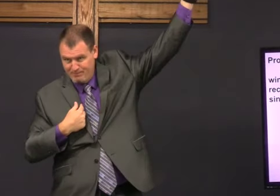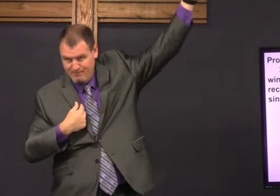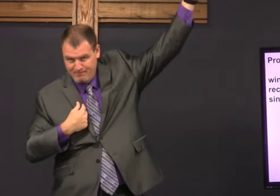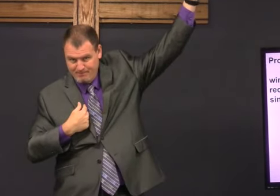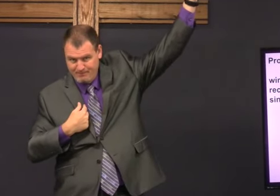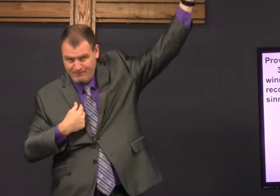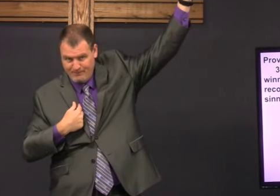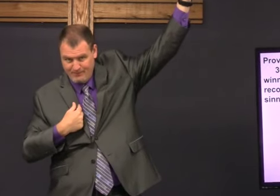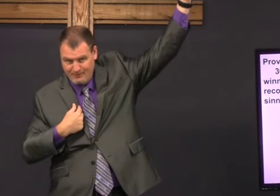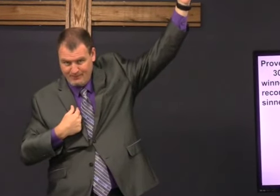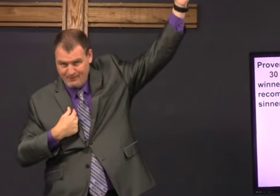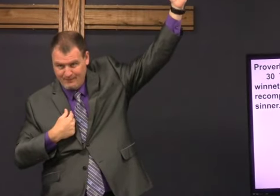but from God.